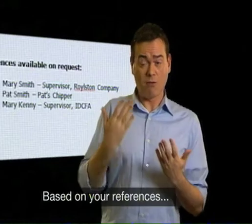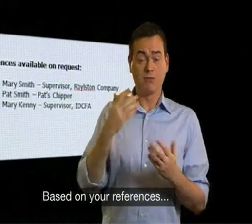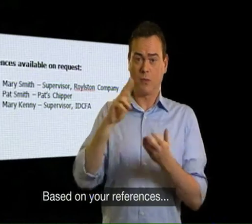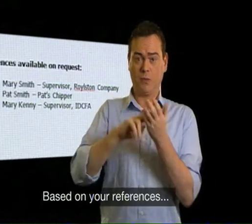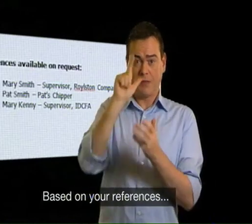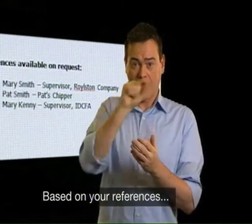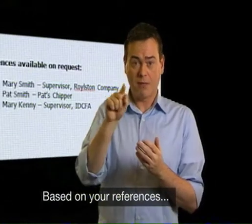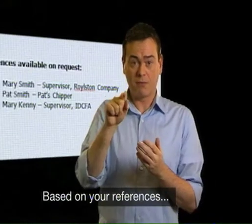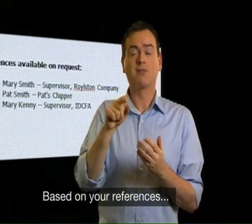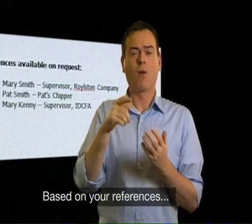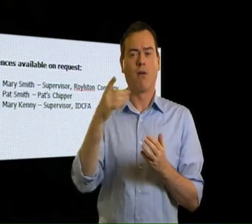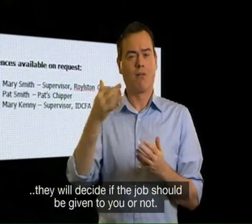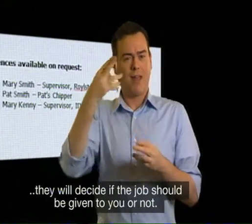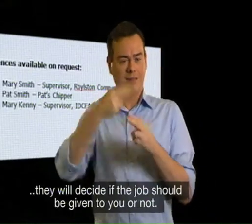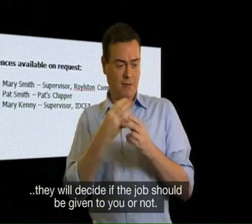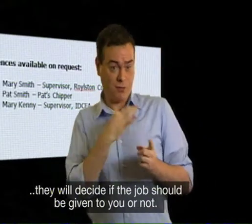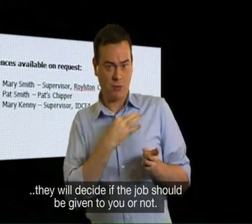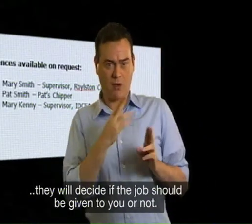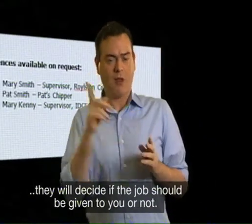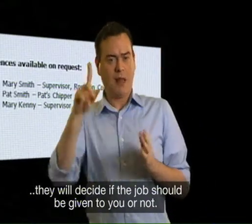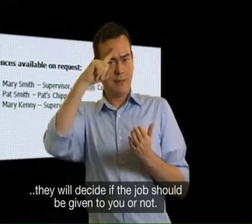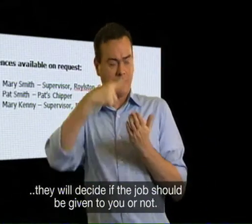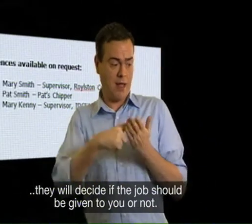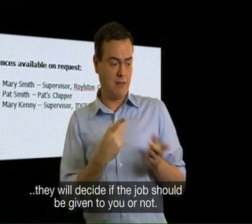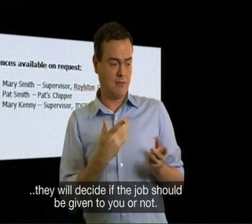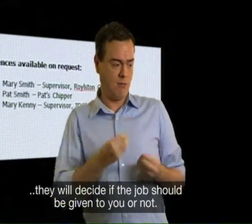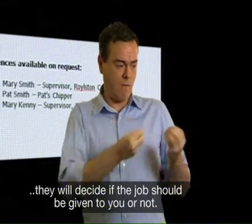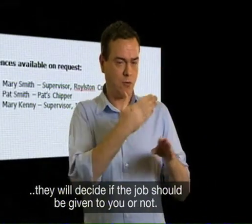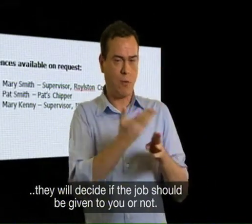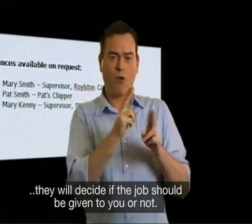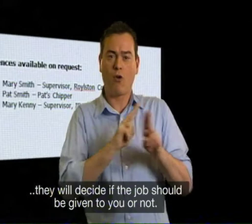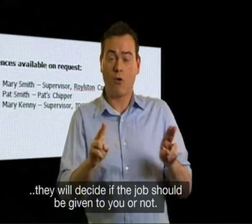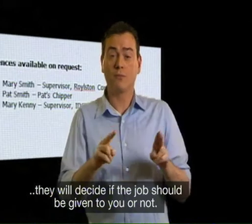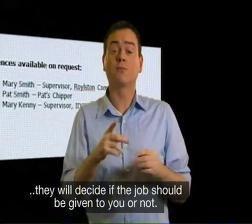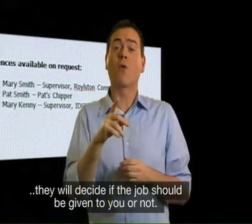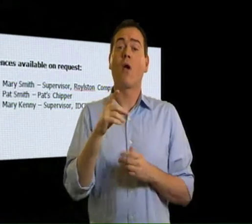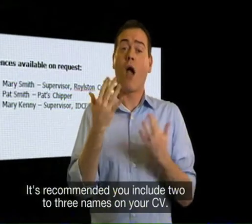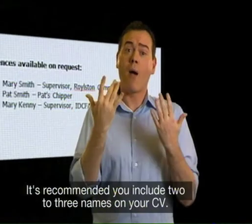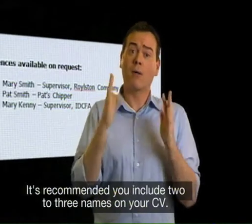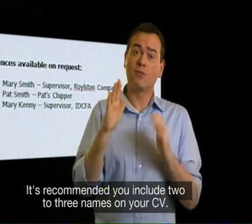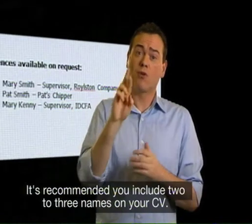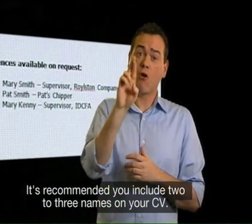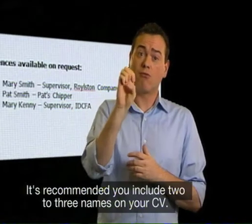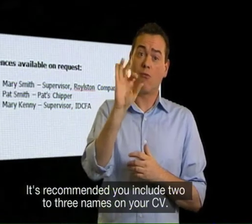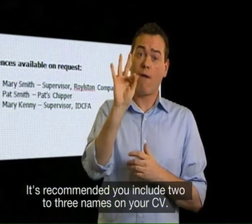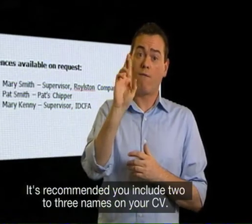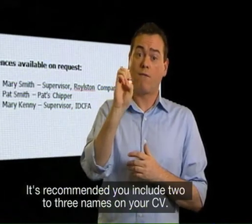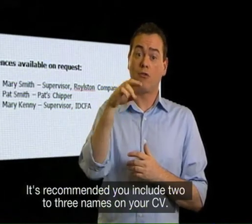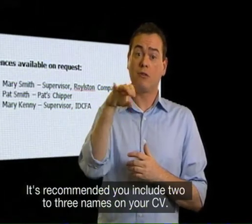Based on your references, they will decide if the job should be given to you or not. It's recommended you include 2 to